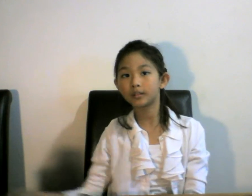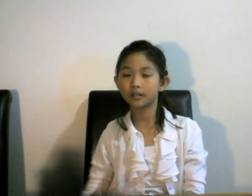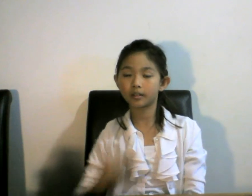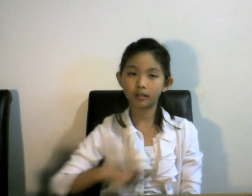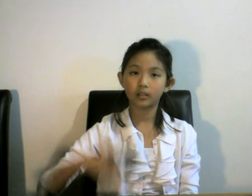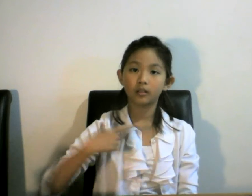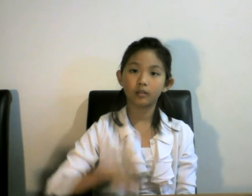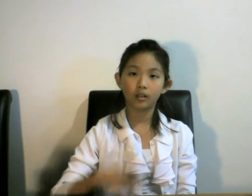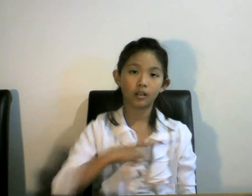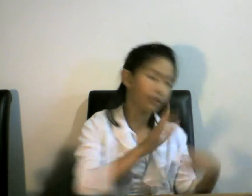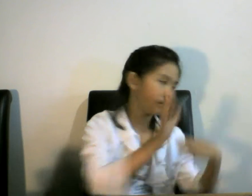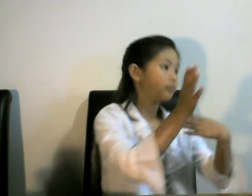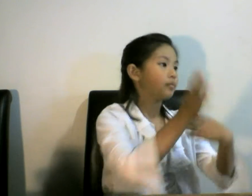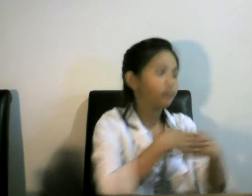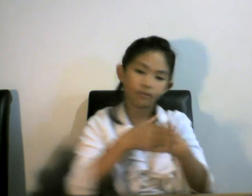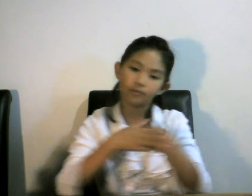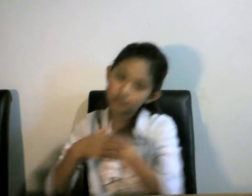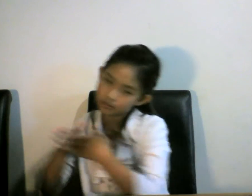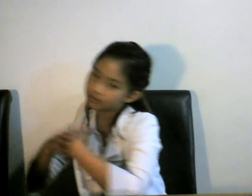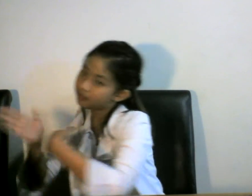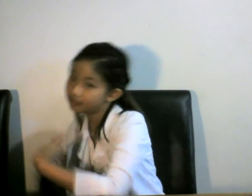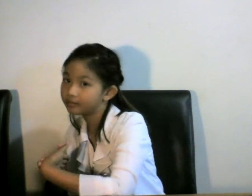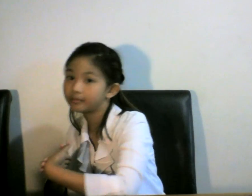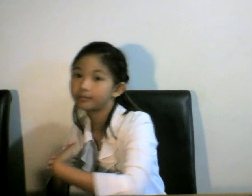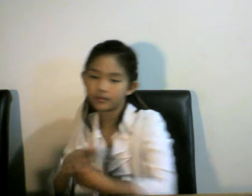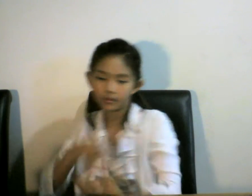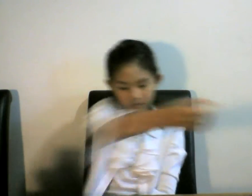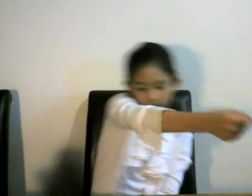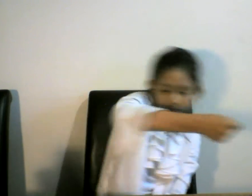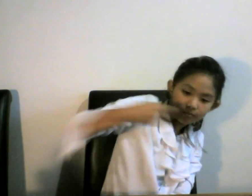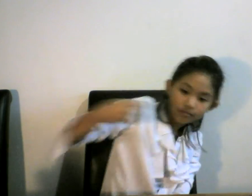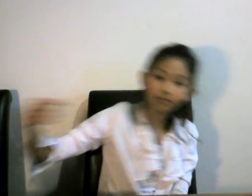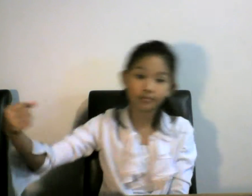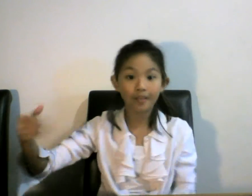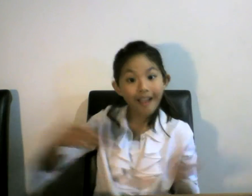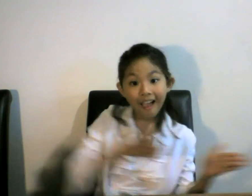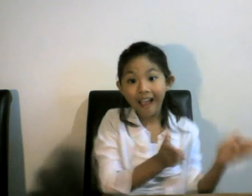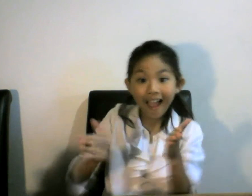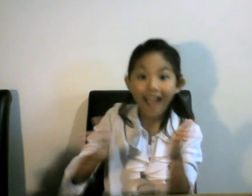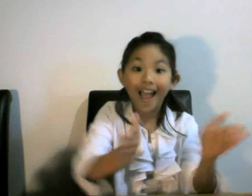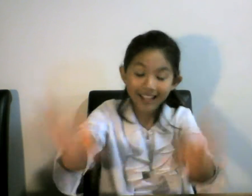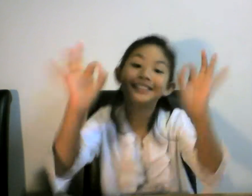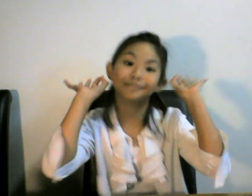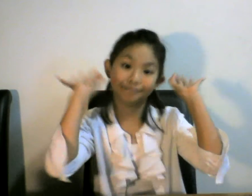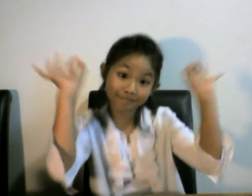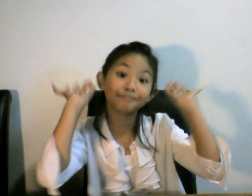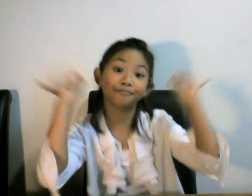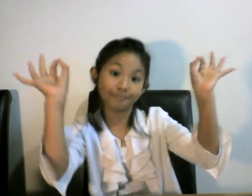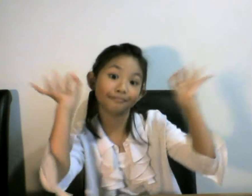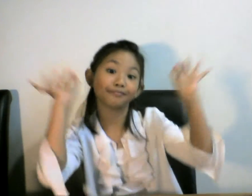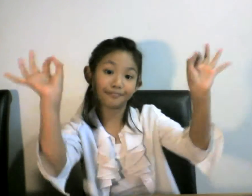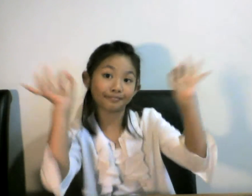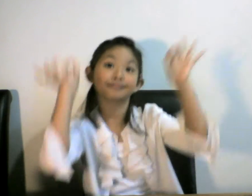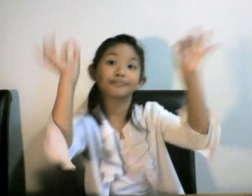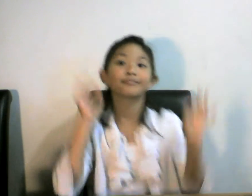a reason why all the doors are closed, so you could open one that leads you to the perfect road. Like